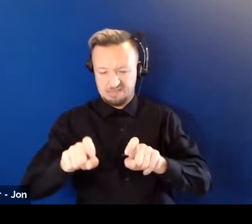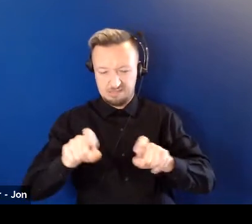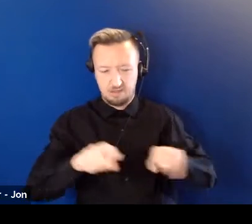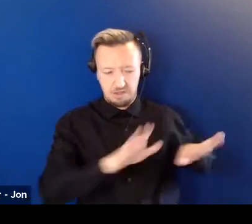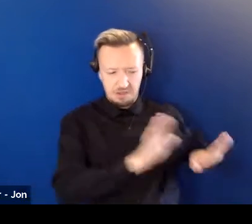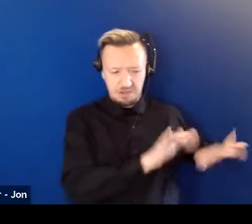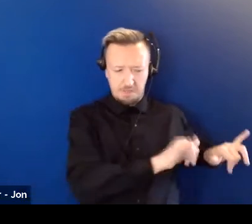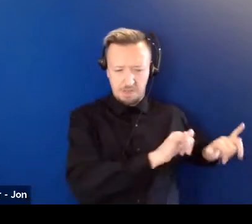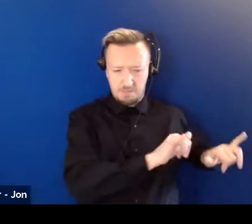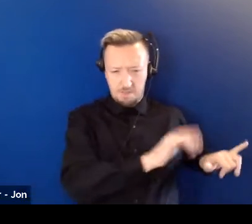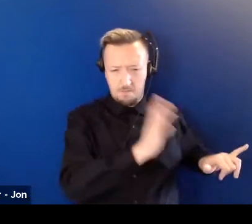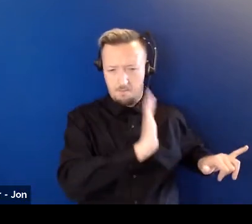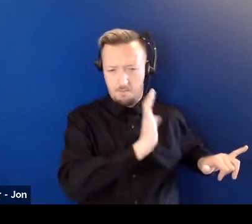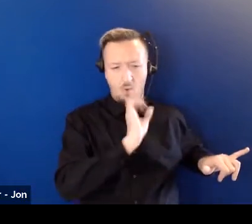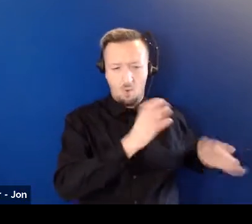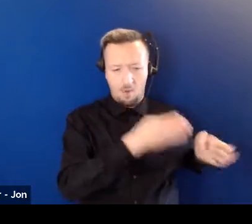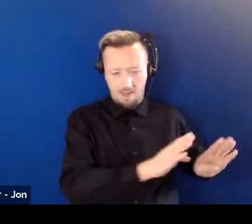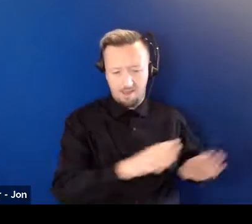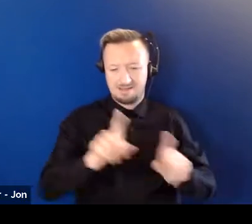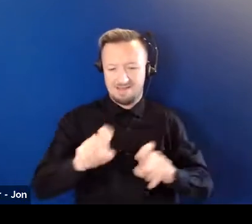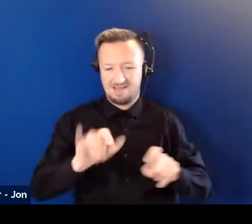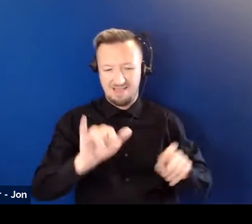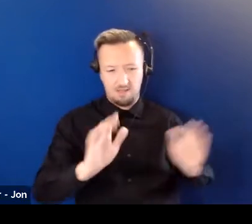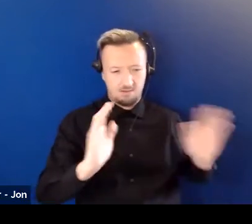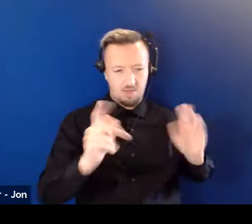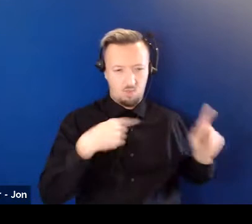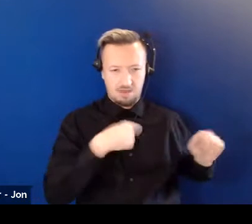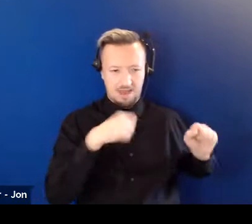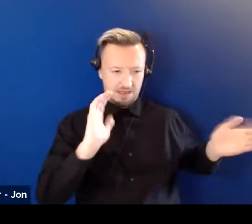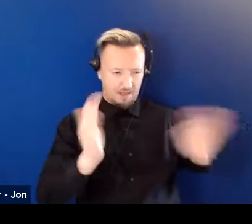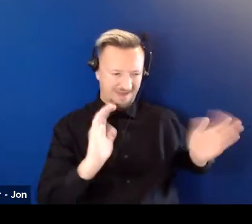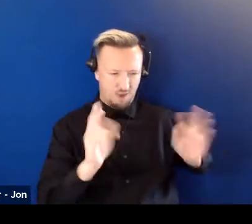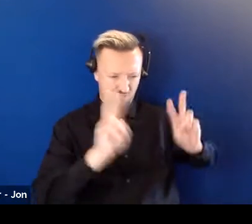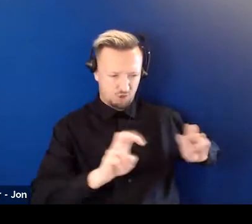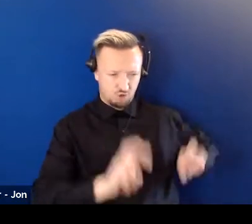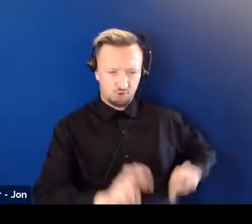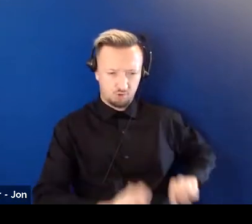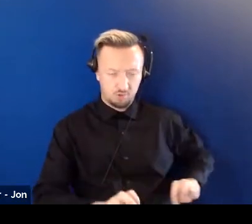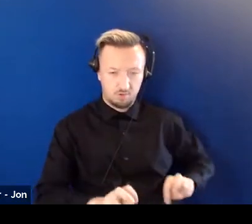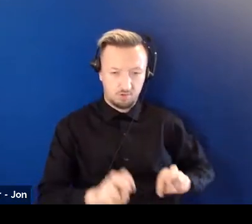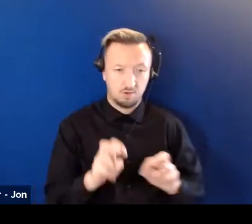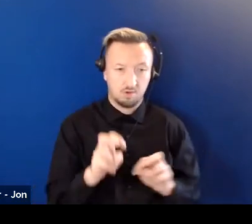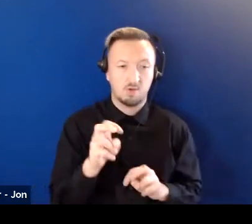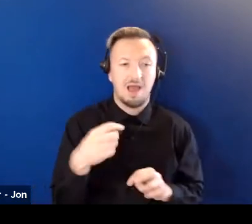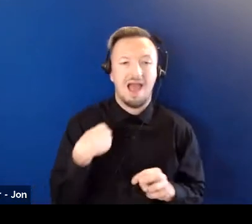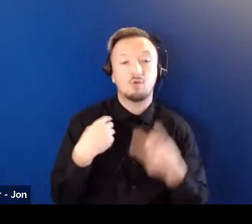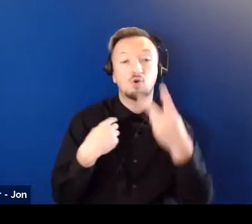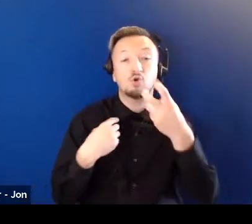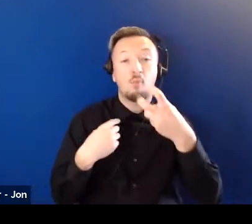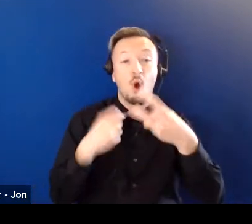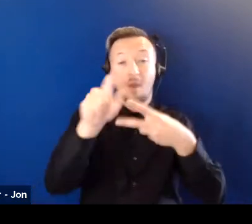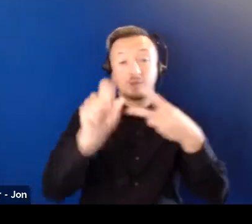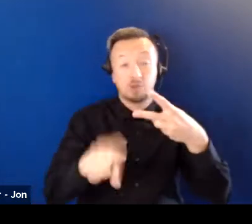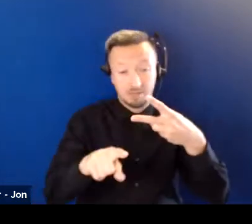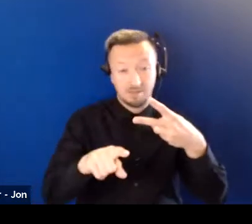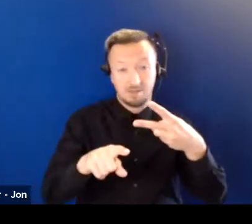later. And we've got 2 more questions for the panel that we're going to pose, and then we're going to open it up to the audience. And